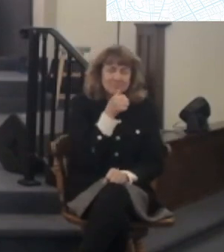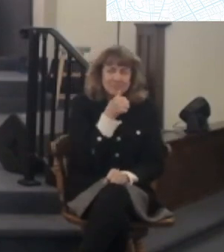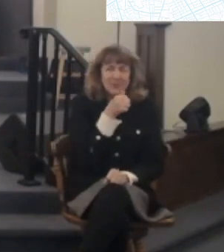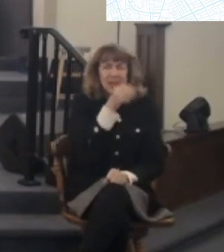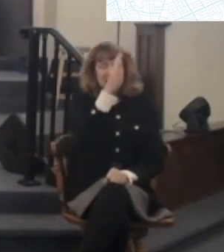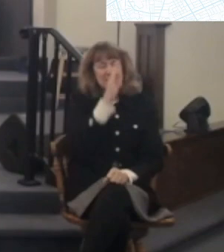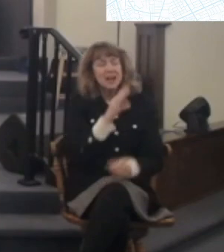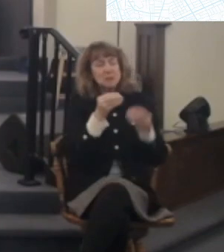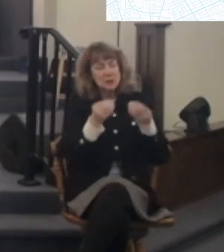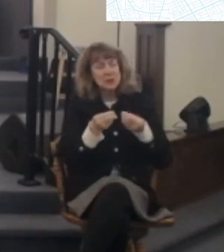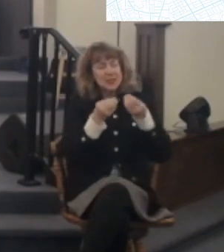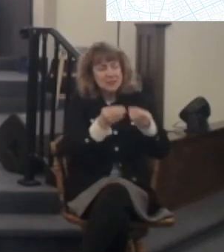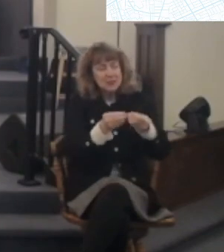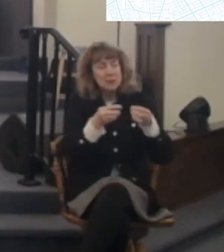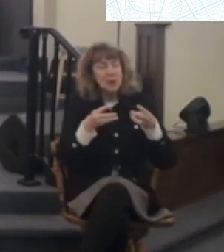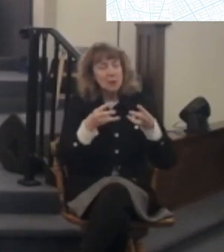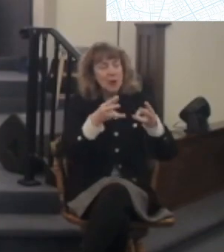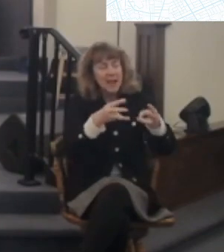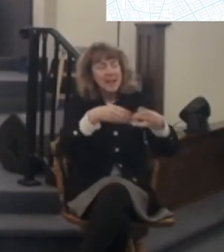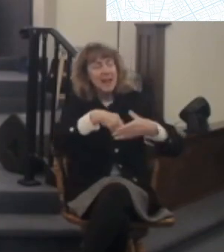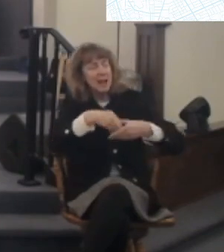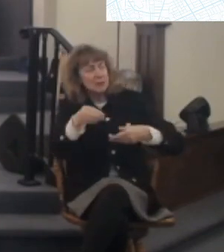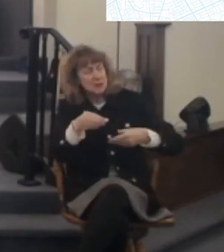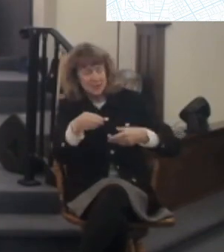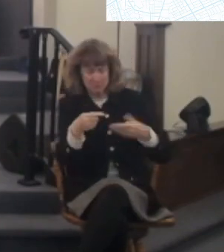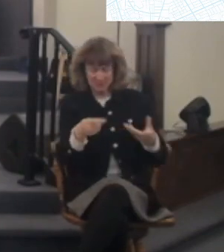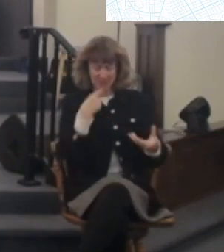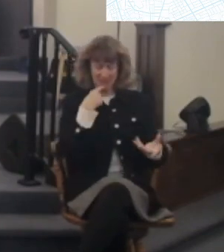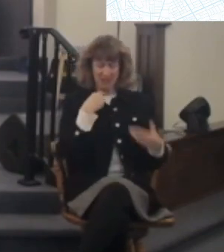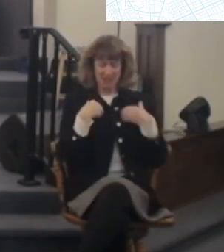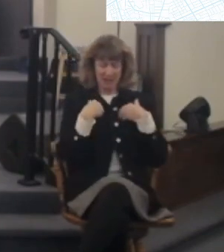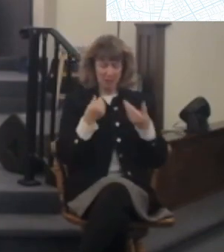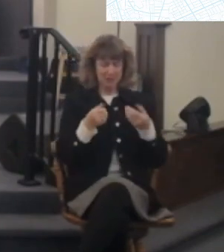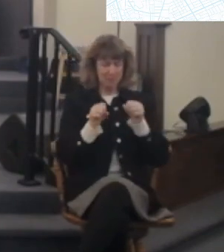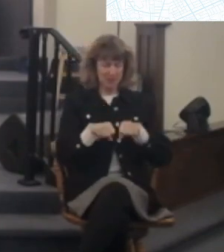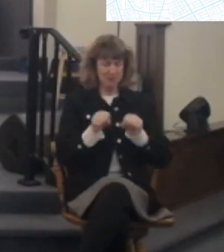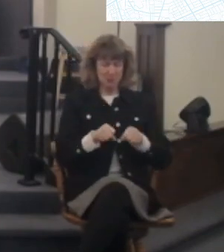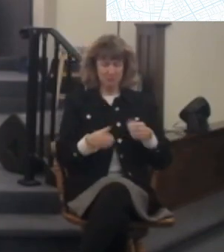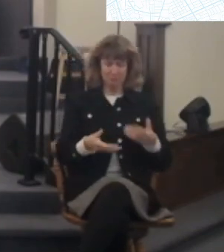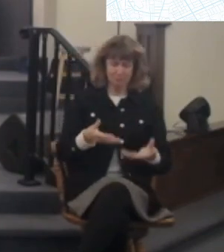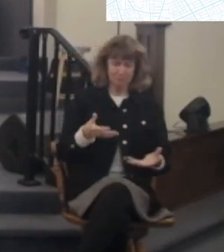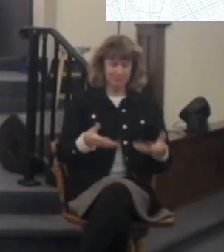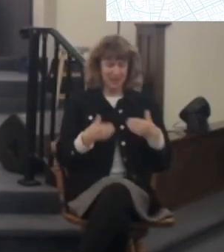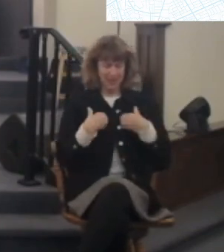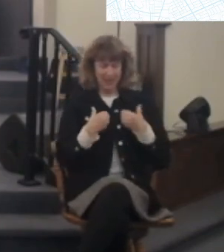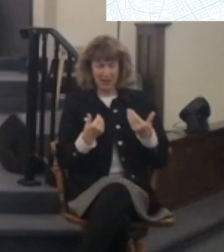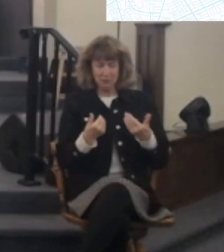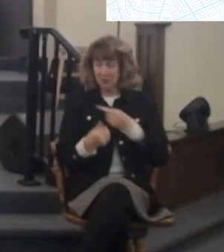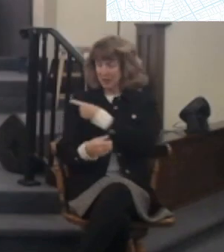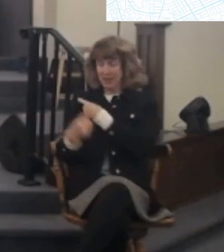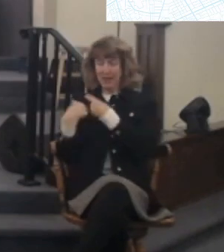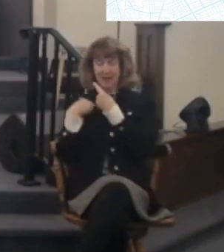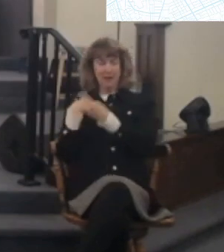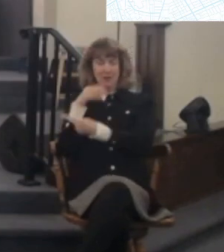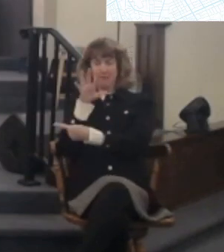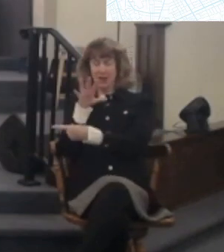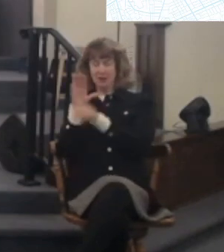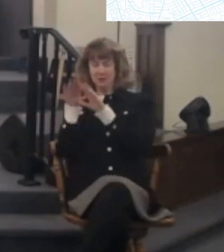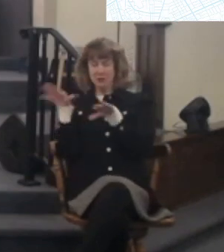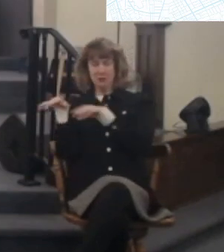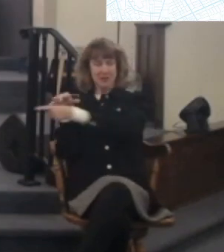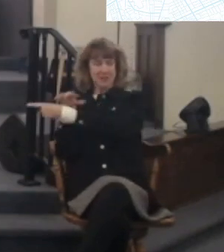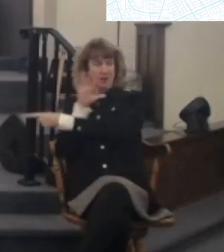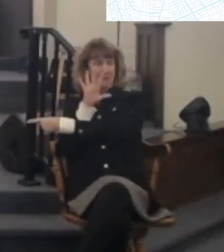give you a way out. If you're like, how is this possible? I don't know. I have 5 kids.